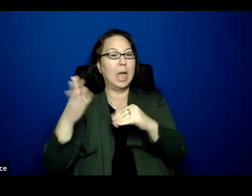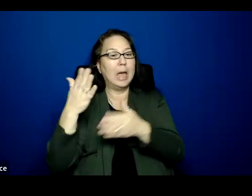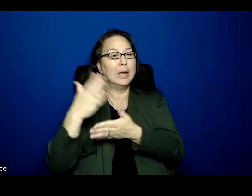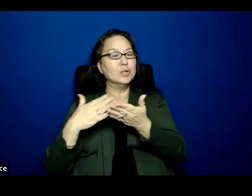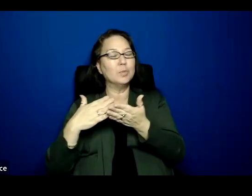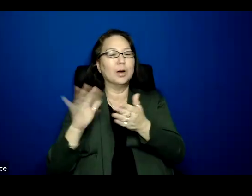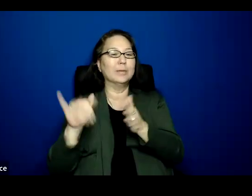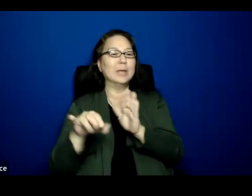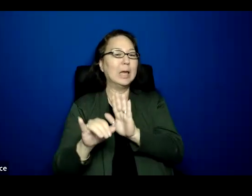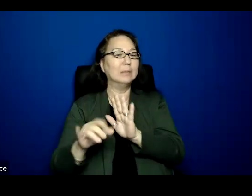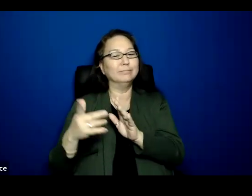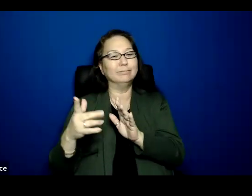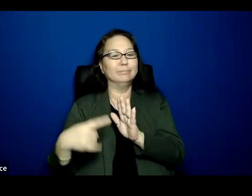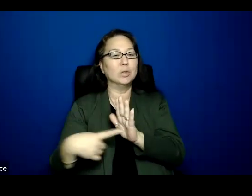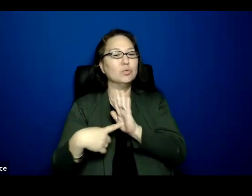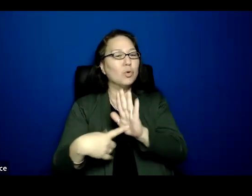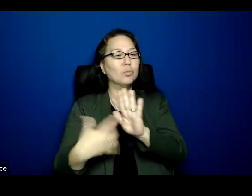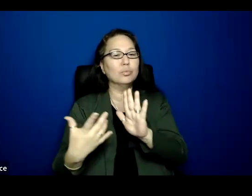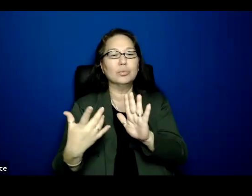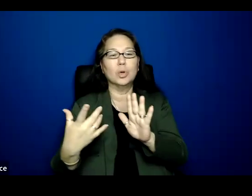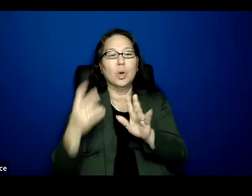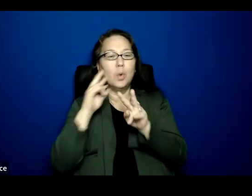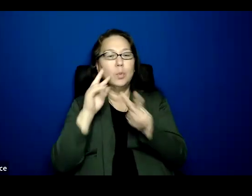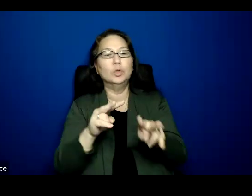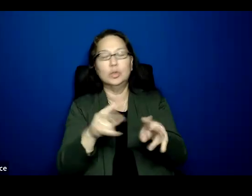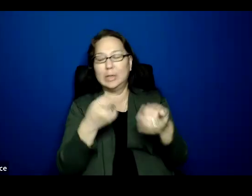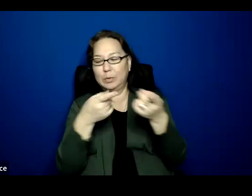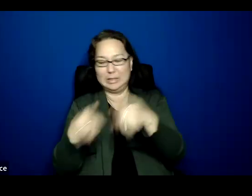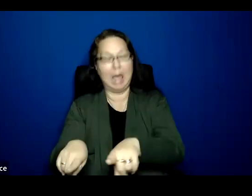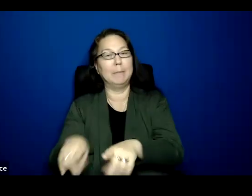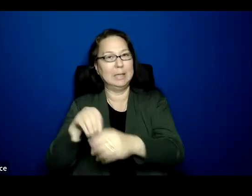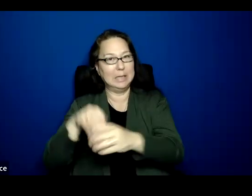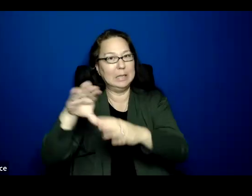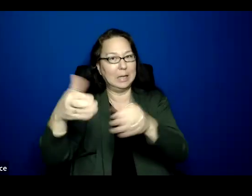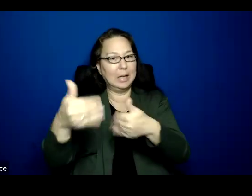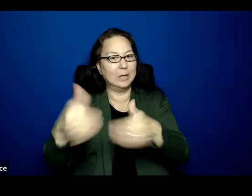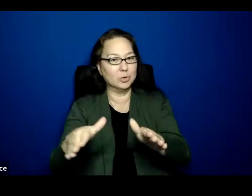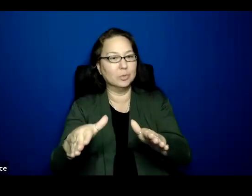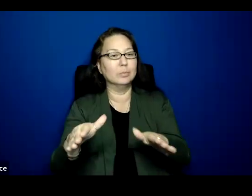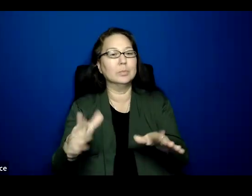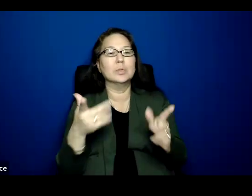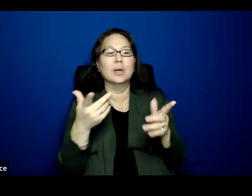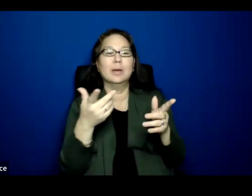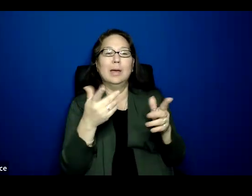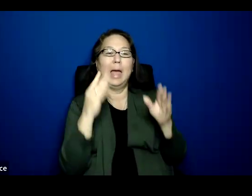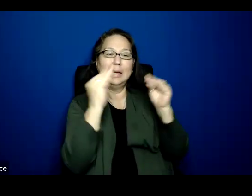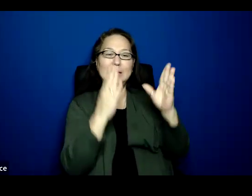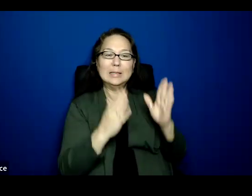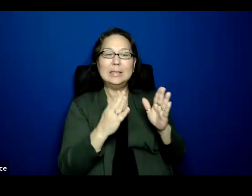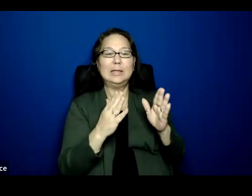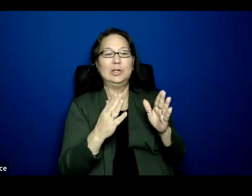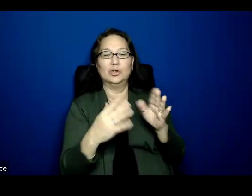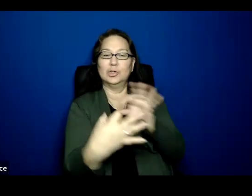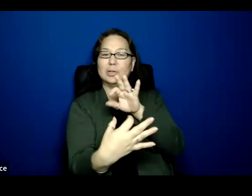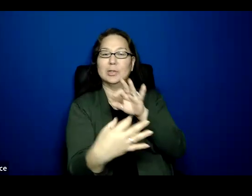happening in classrooms, but also to give our teachers some critical feedback and also the resources and the supports that they need. In terms